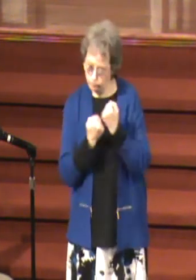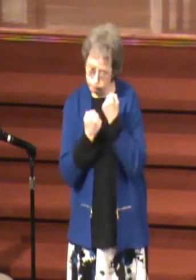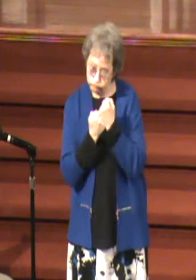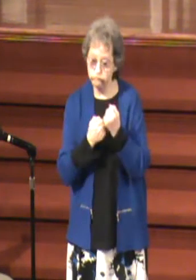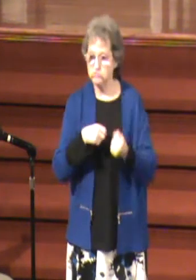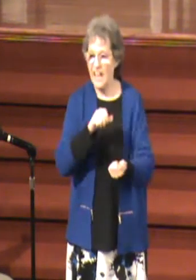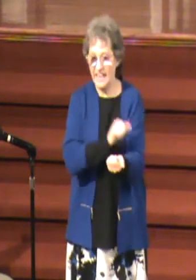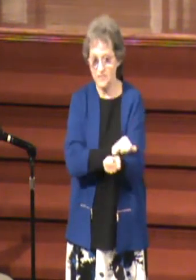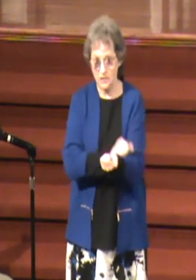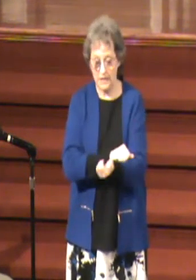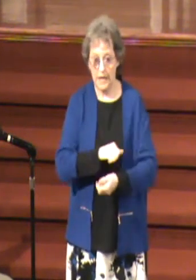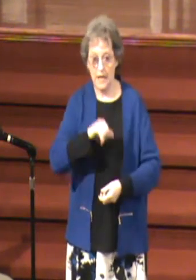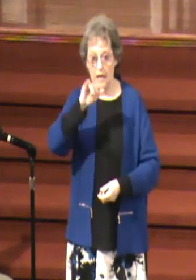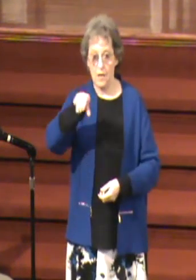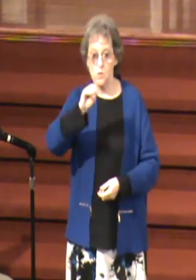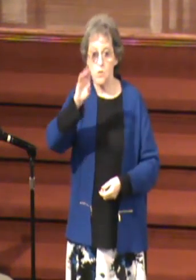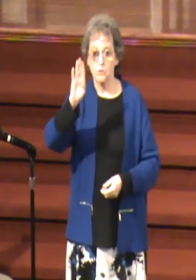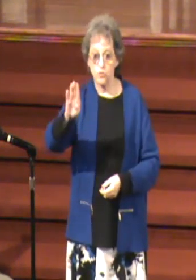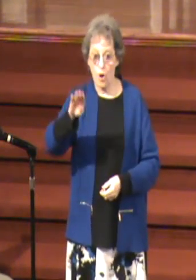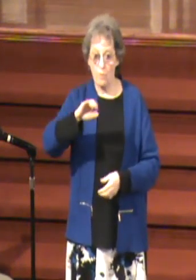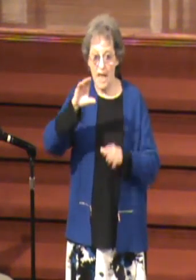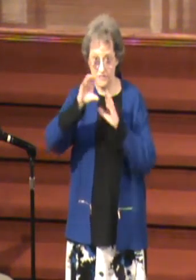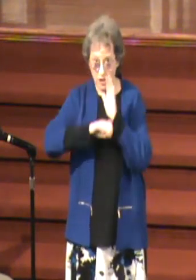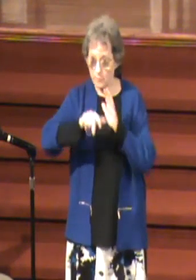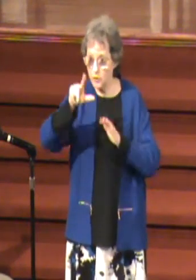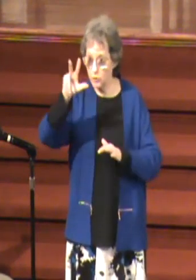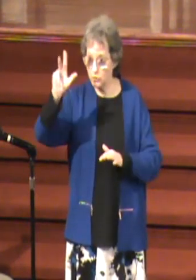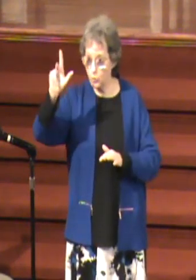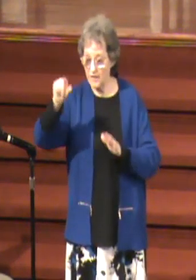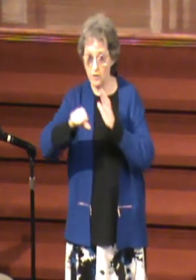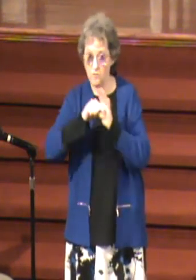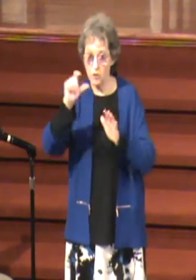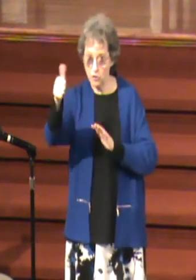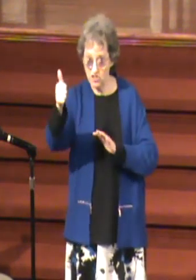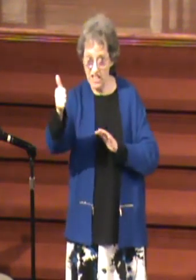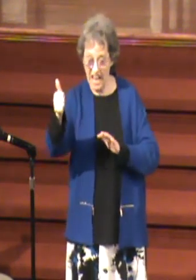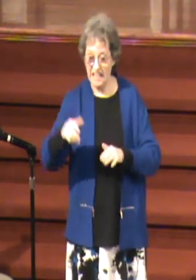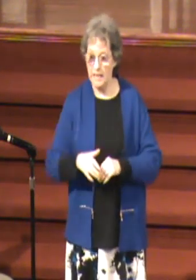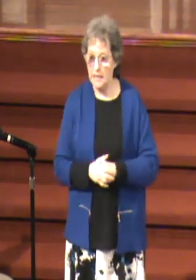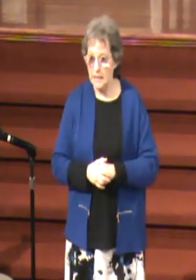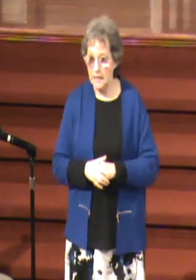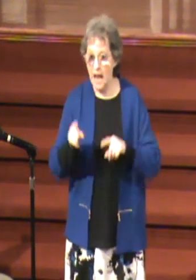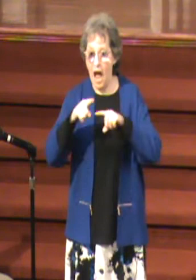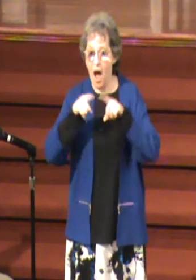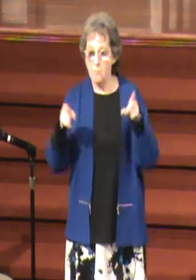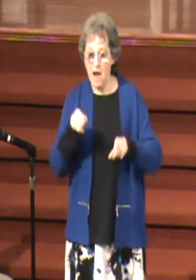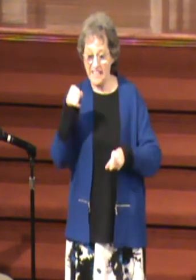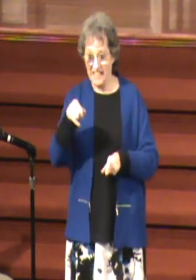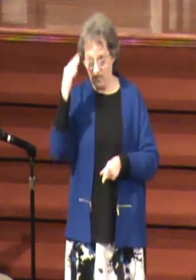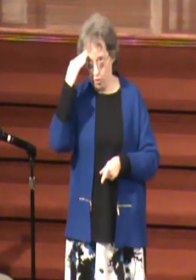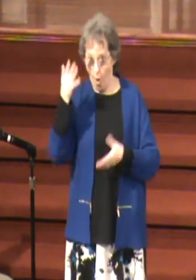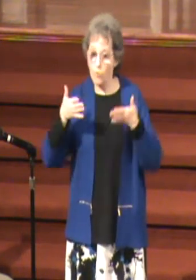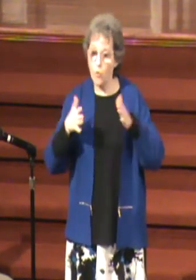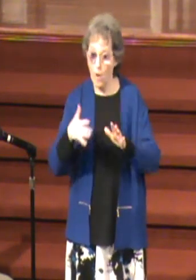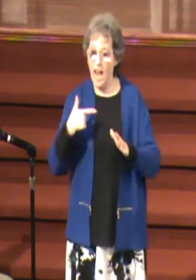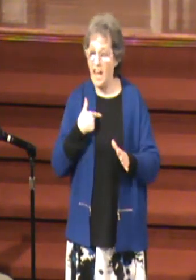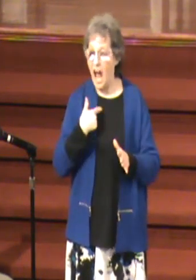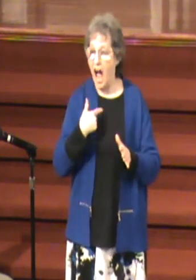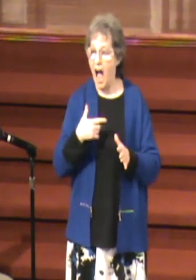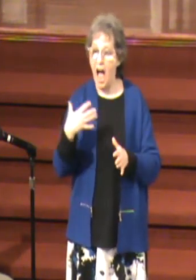Job, chapter number 23, verse number 10, it says, "But he knoweth the way that I take.